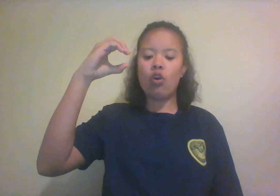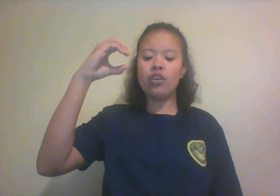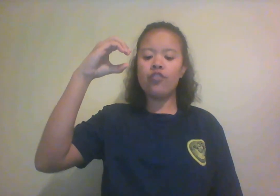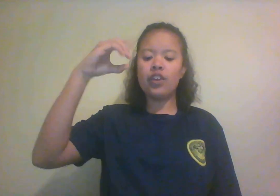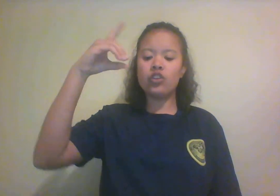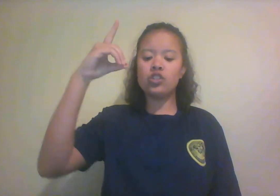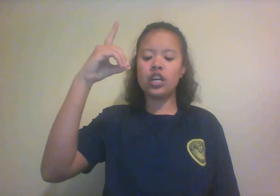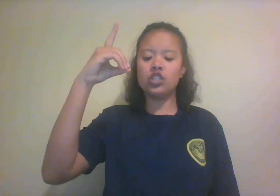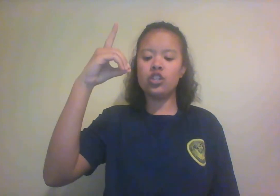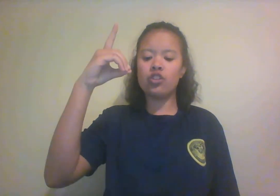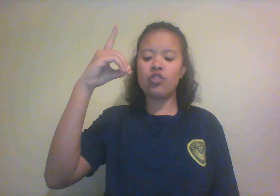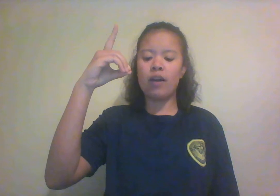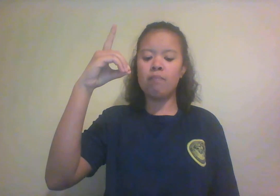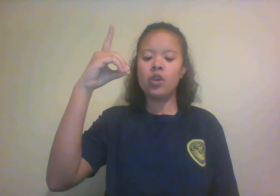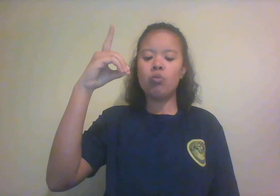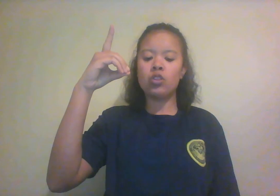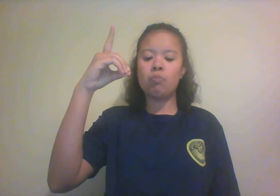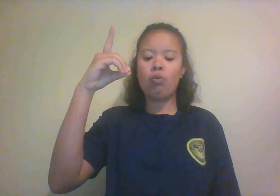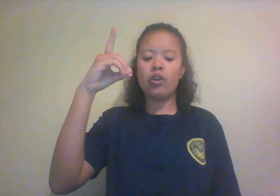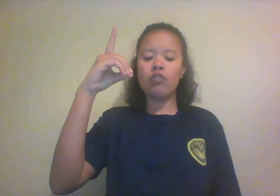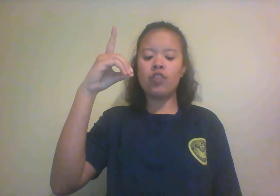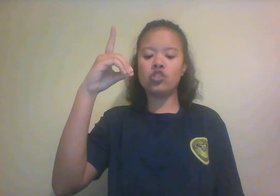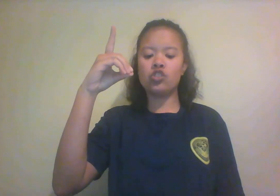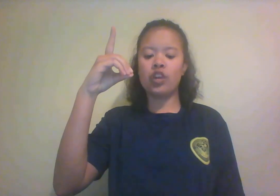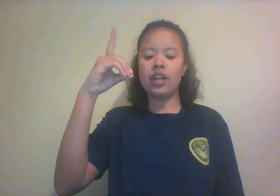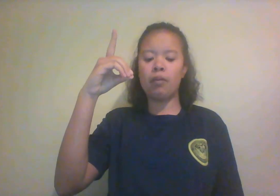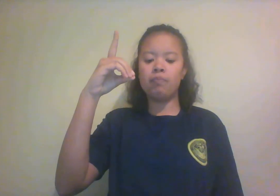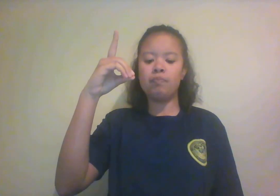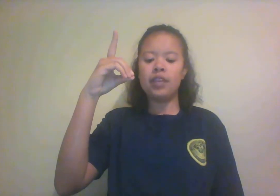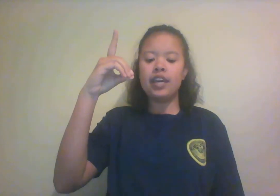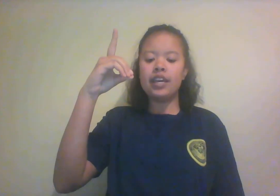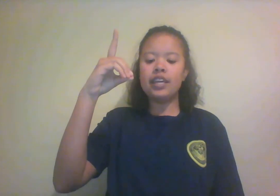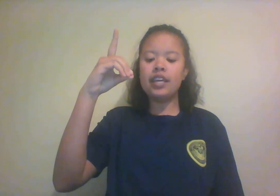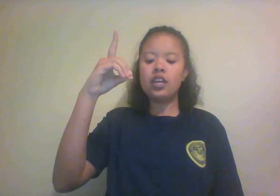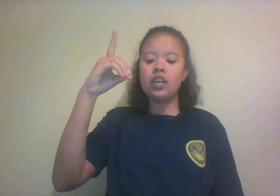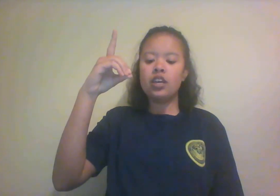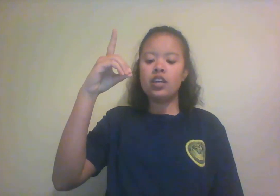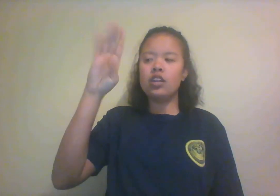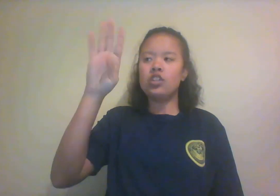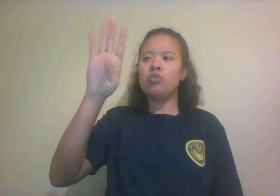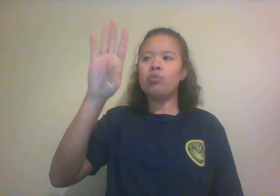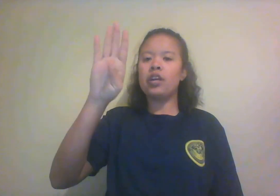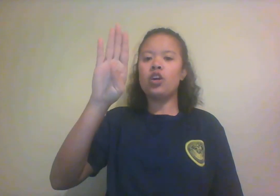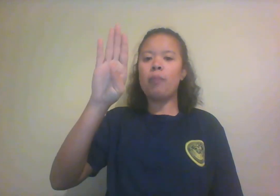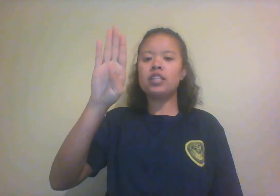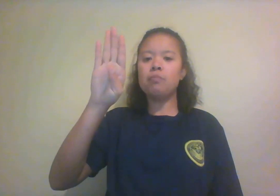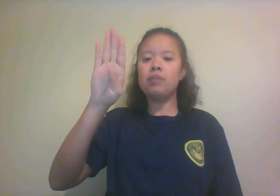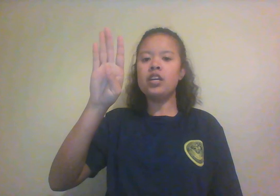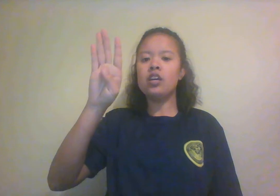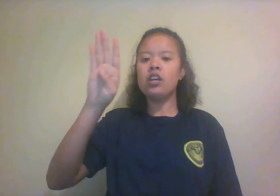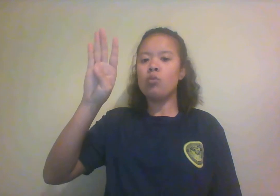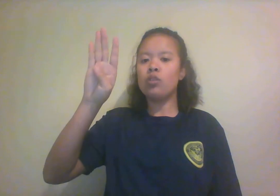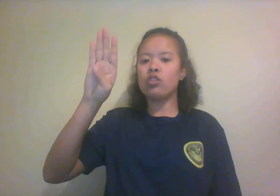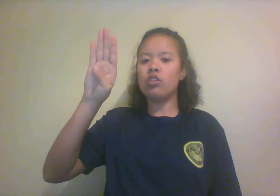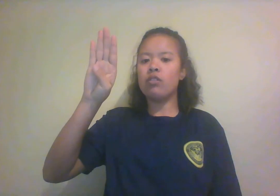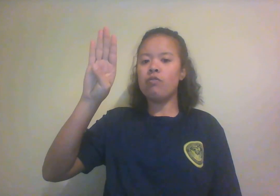your fingers touching your thumb with your pointer finger straight up. E, we're going to go back to B with your